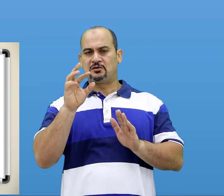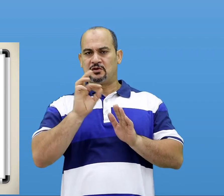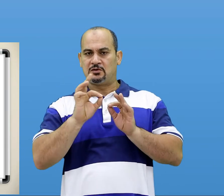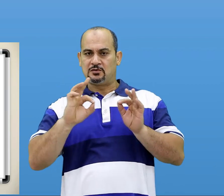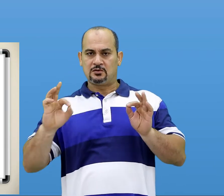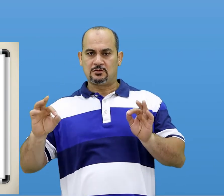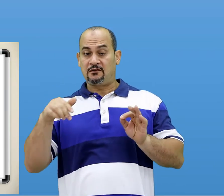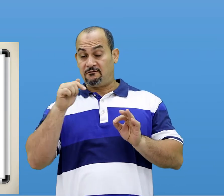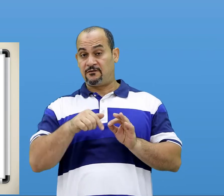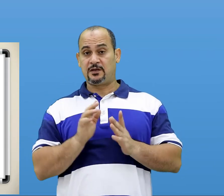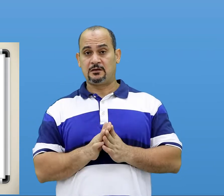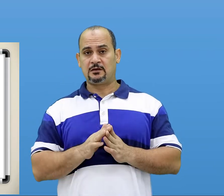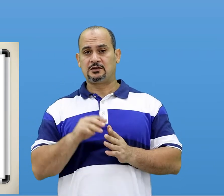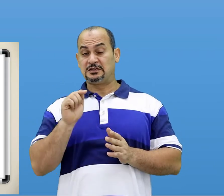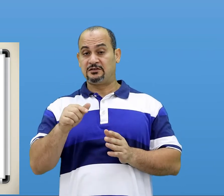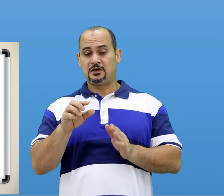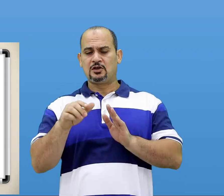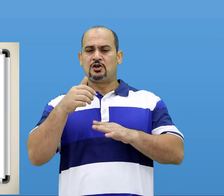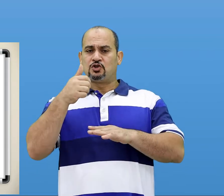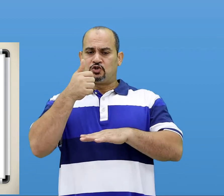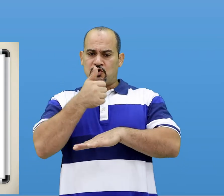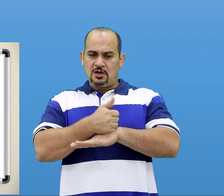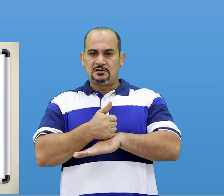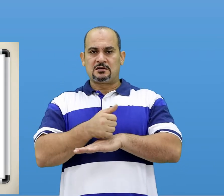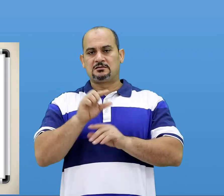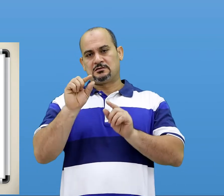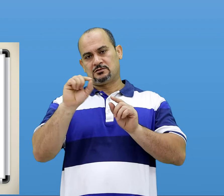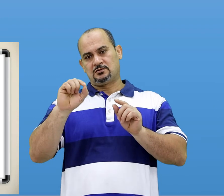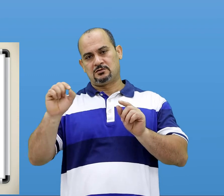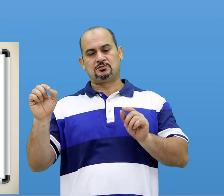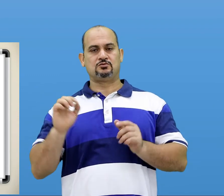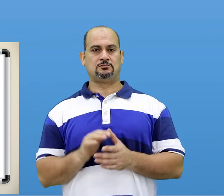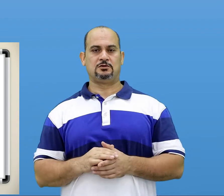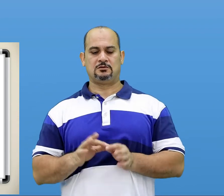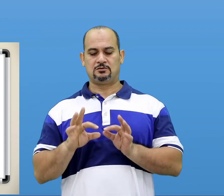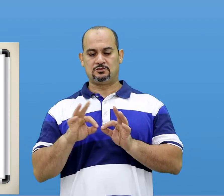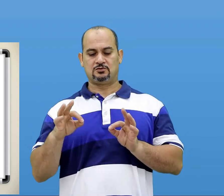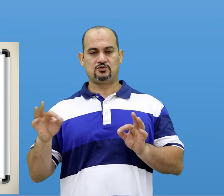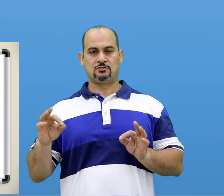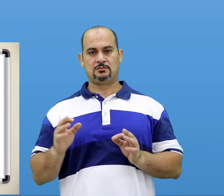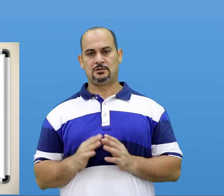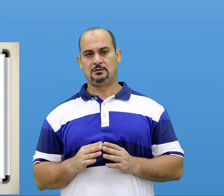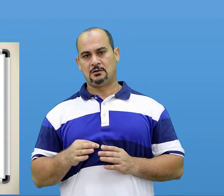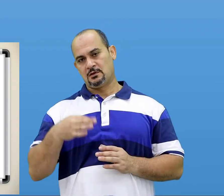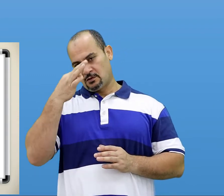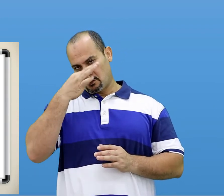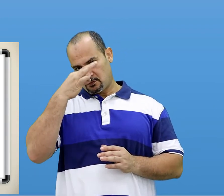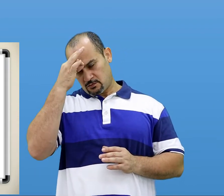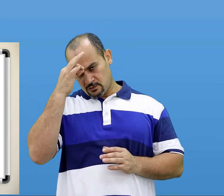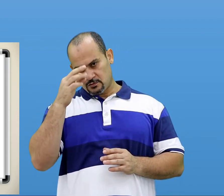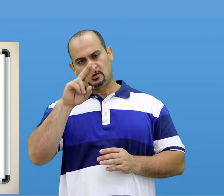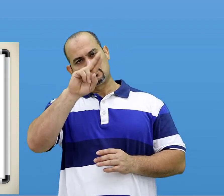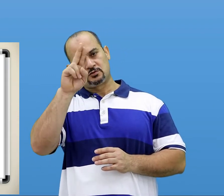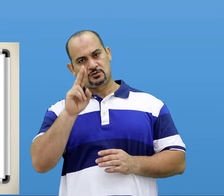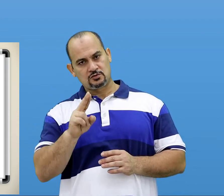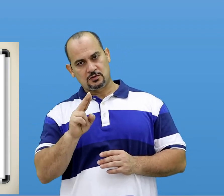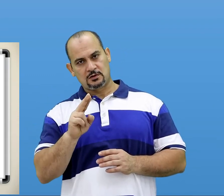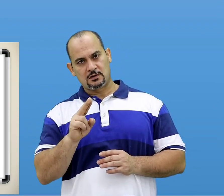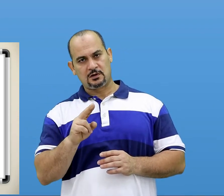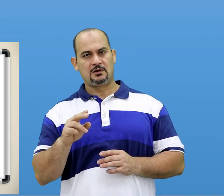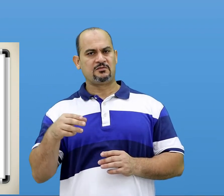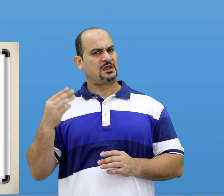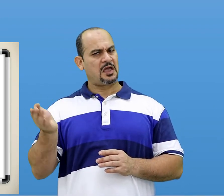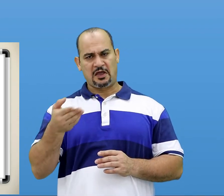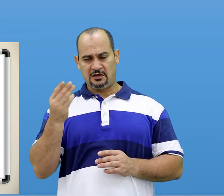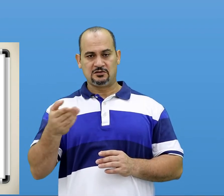topic. It must include the hook. The hook, you can write either definition, quote, question,